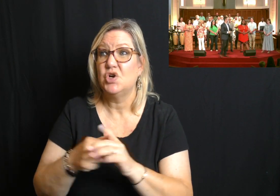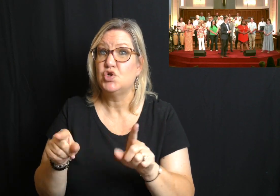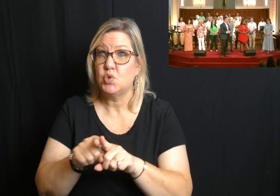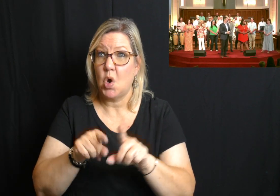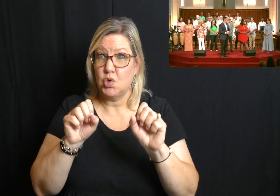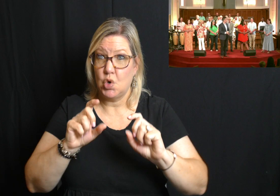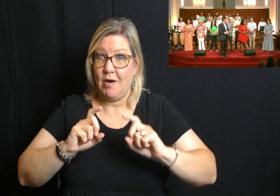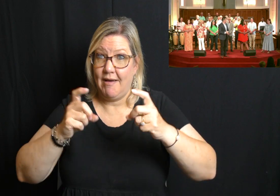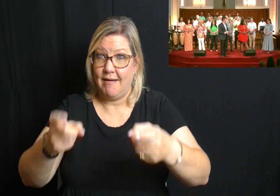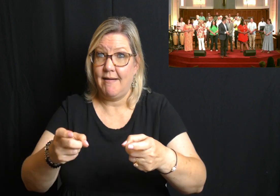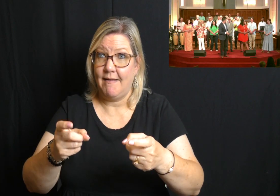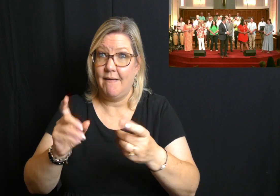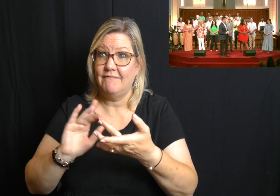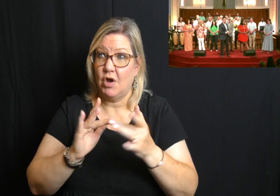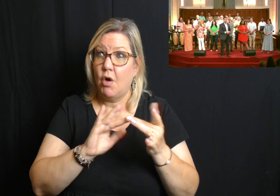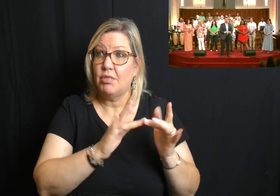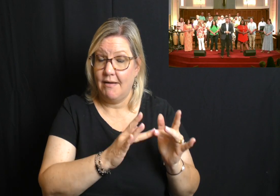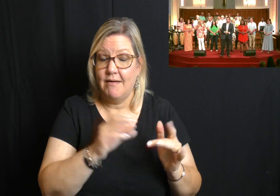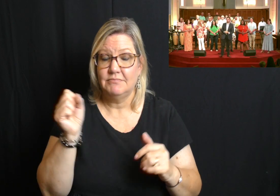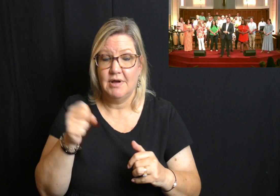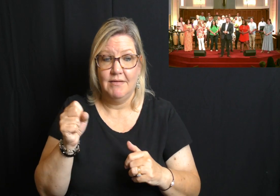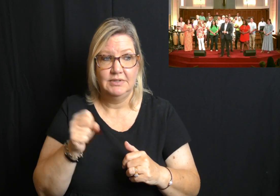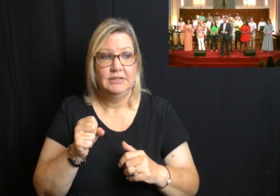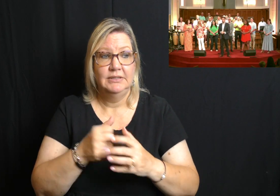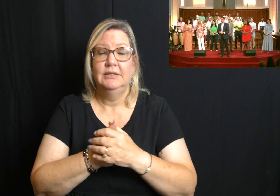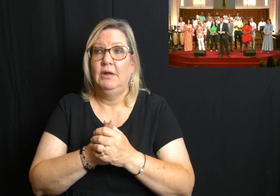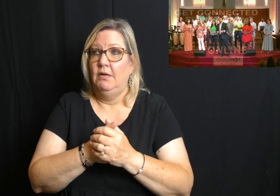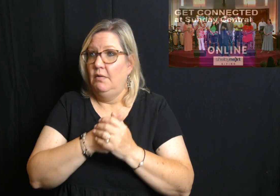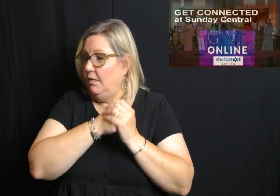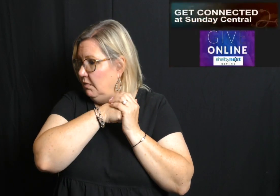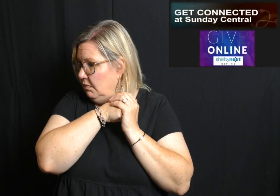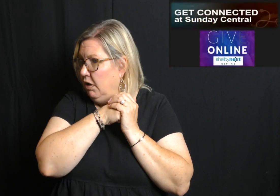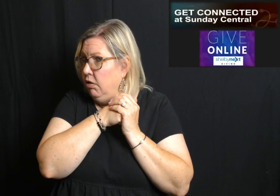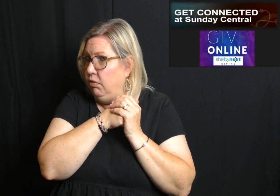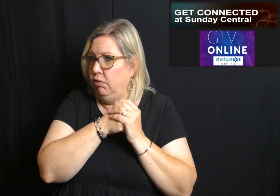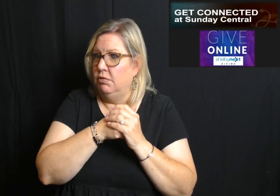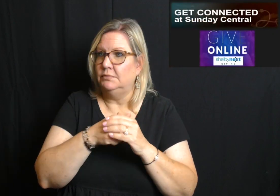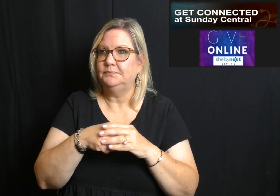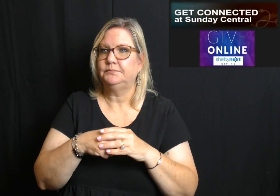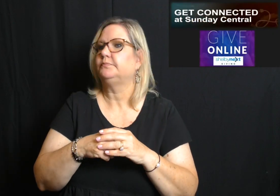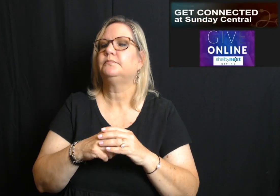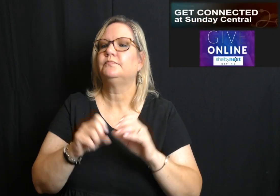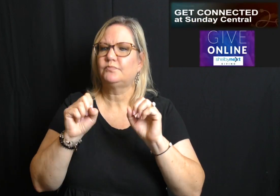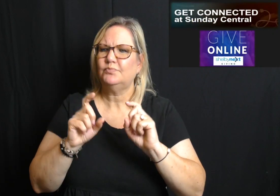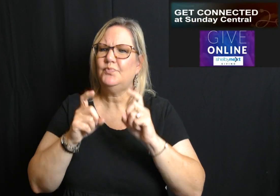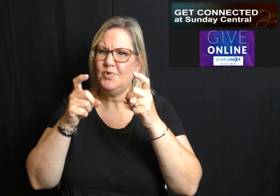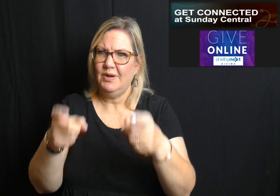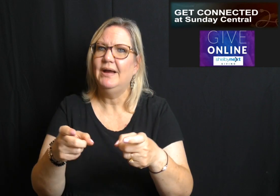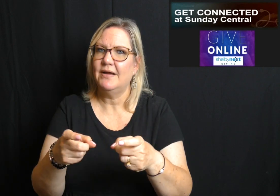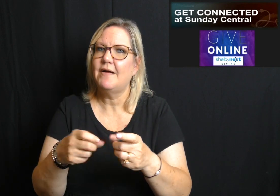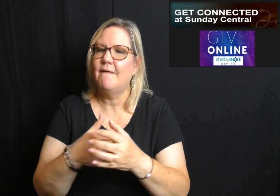online. Yes, in the same spot right there. We'll take you to the place that you can give.